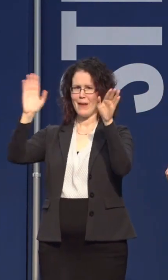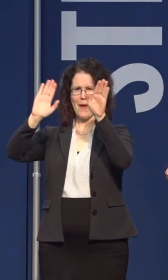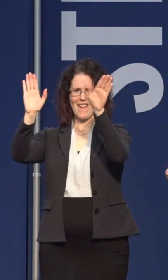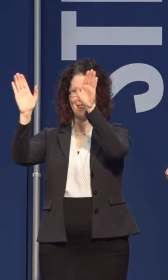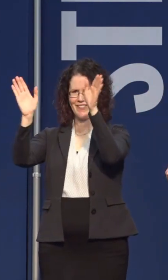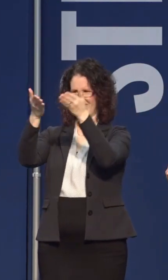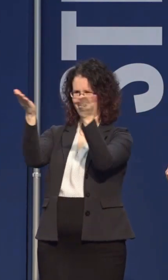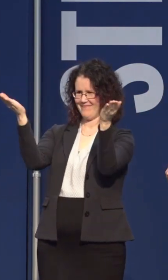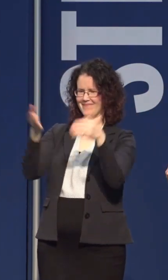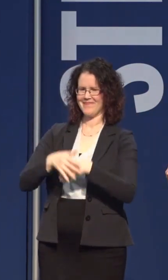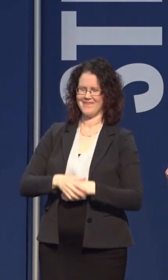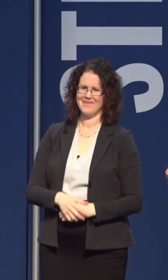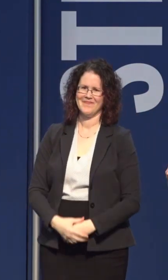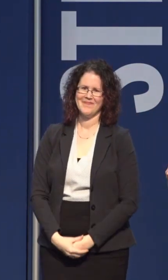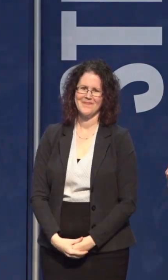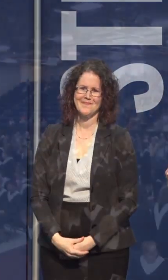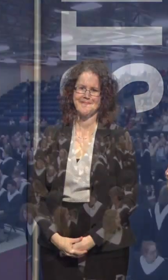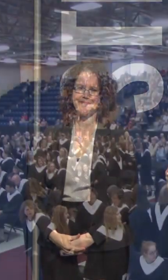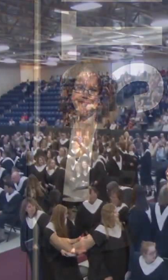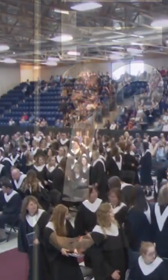a wave in this room today, please.